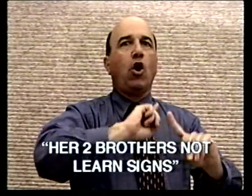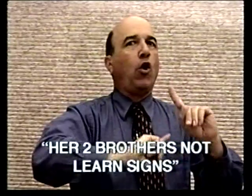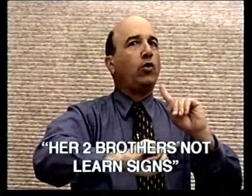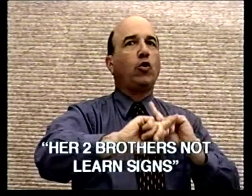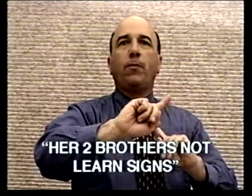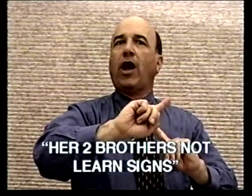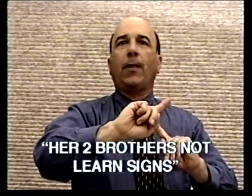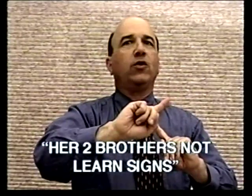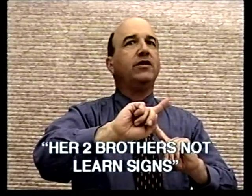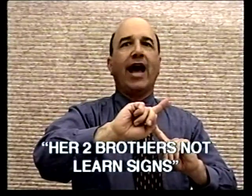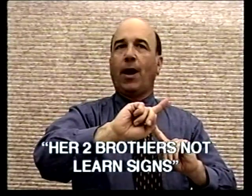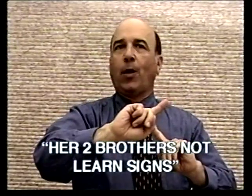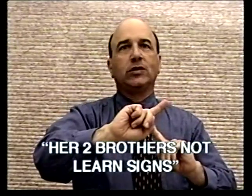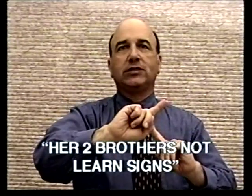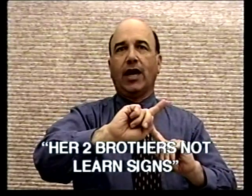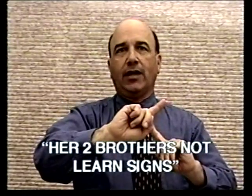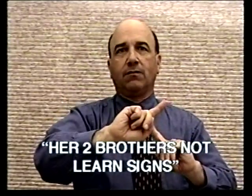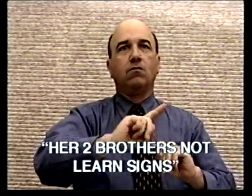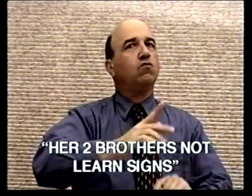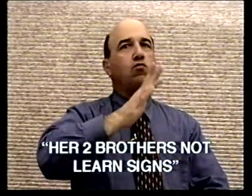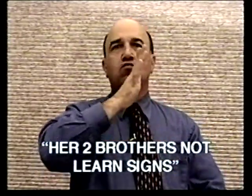Her two brother not learn sign.